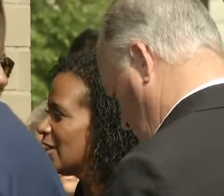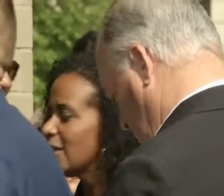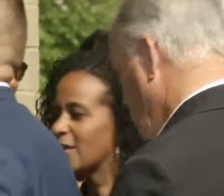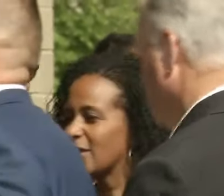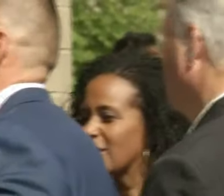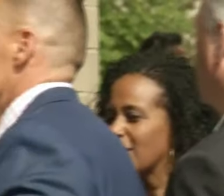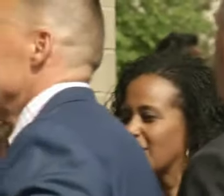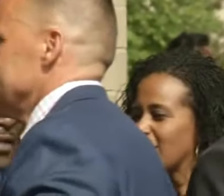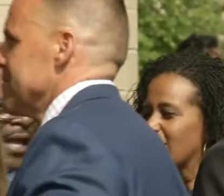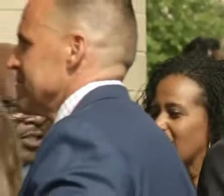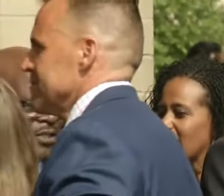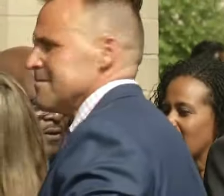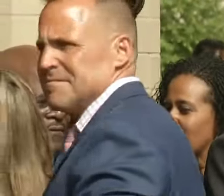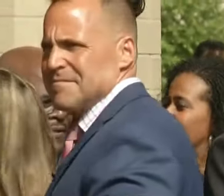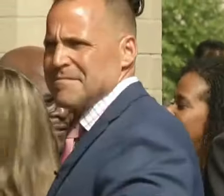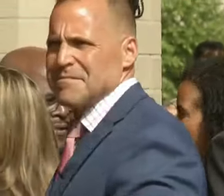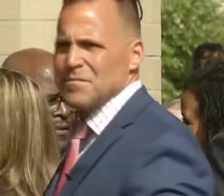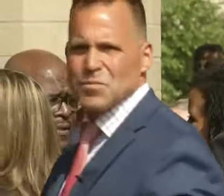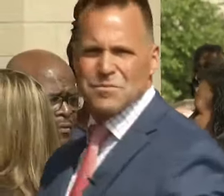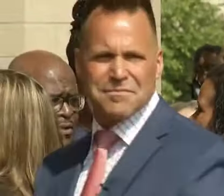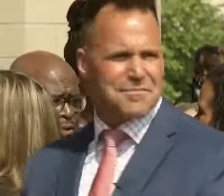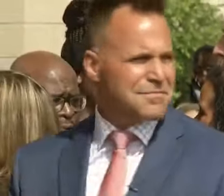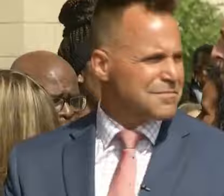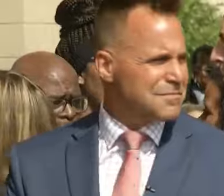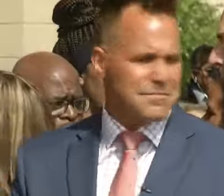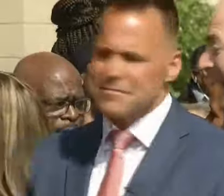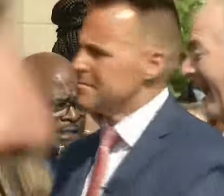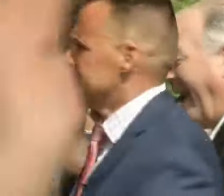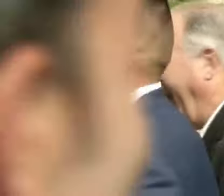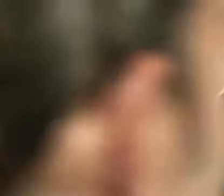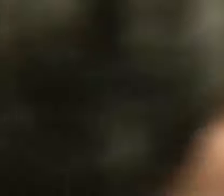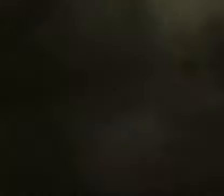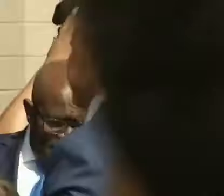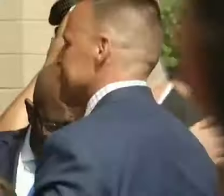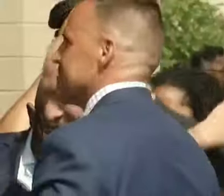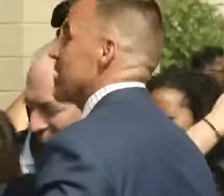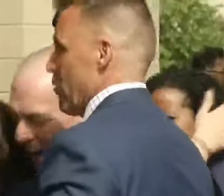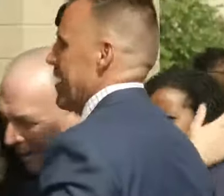And I was like, oh son of a gun. Oh, that's terrible.